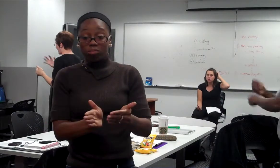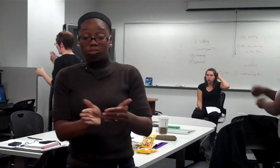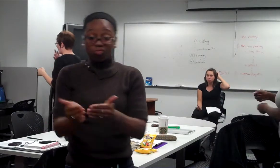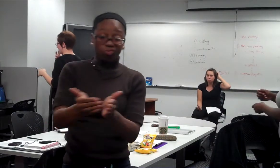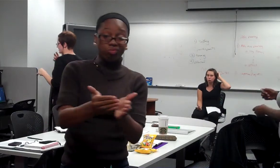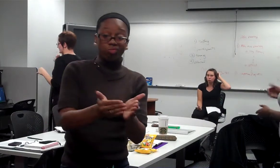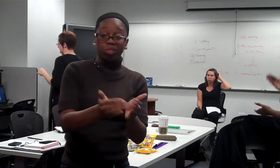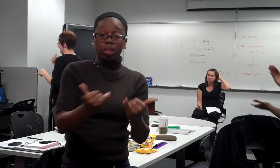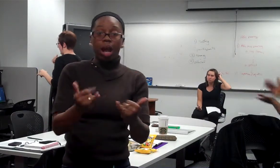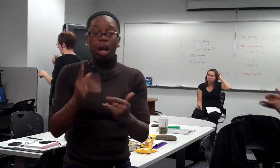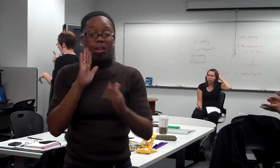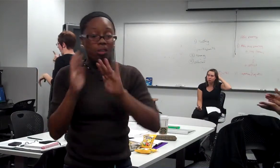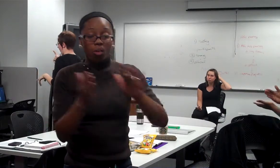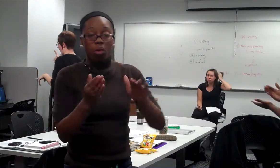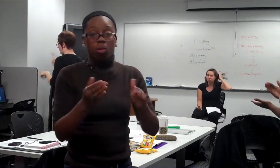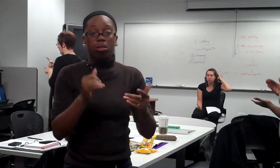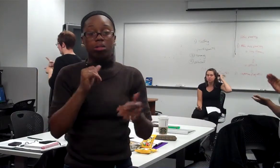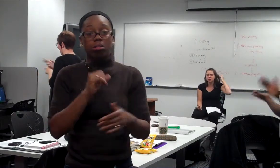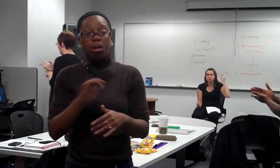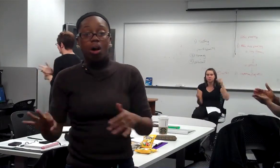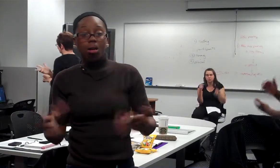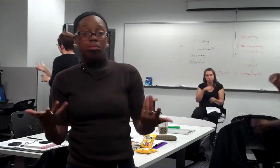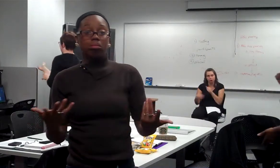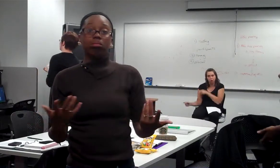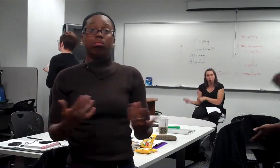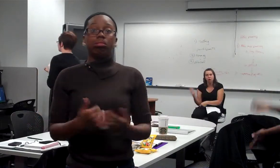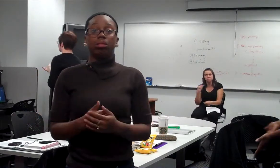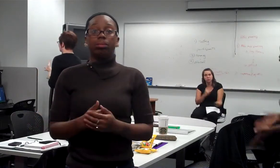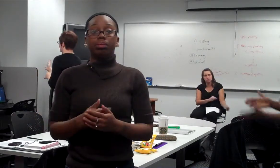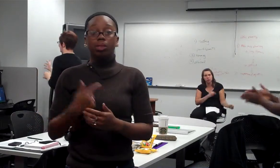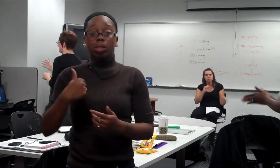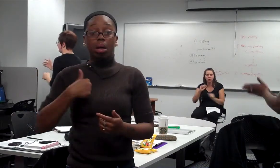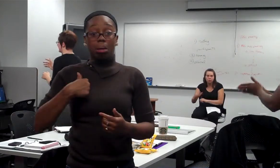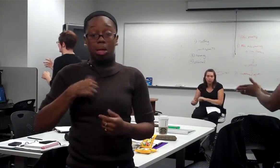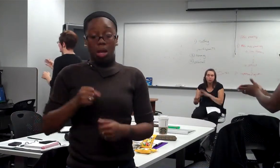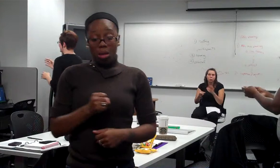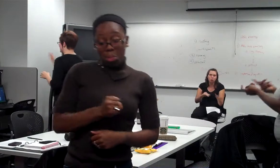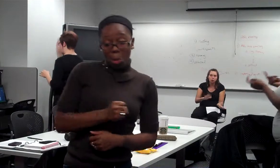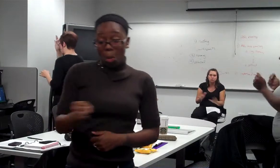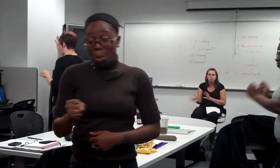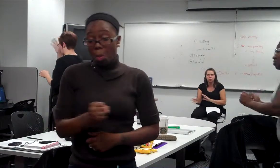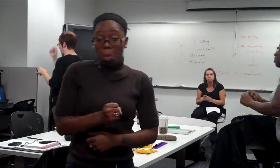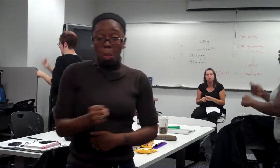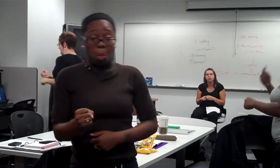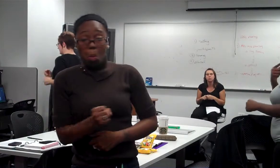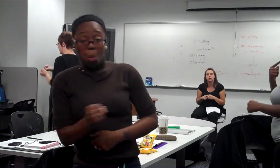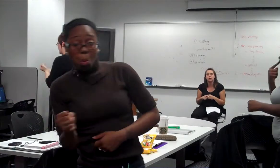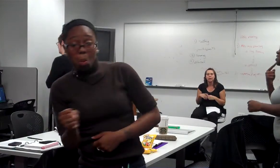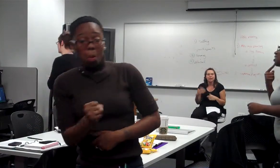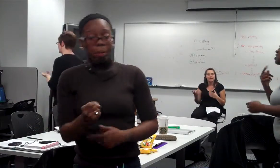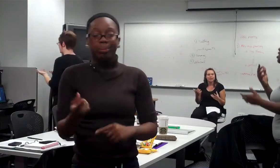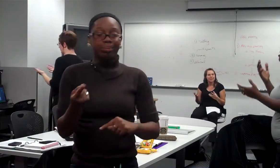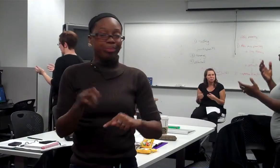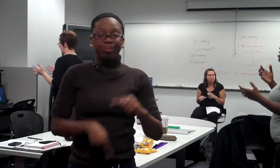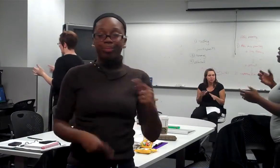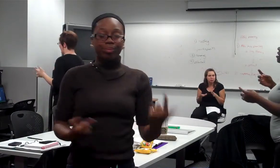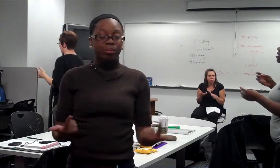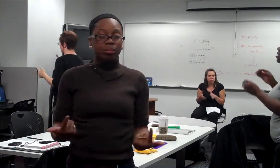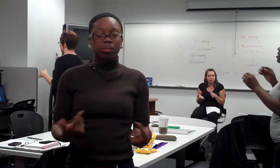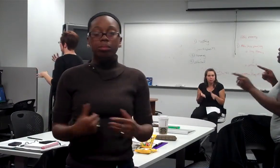a lot of the rowing myself because he doesn't really know how to steer, and I'm trying to tell him when he needs to do things, but he really